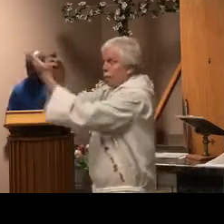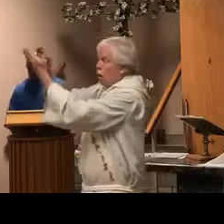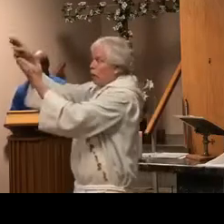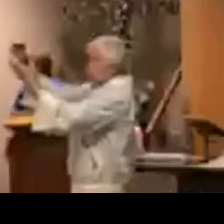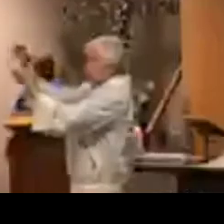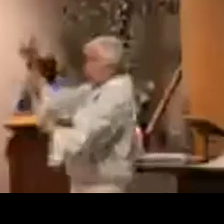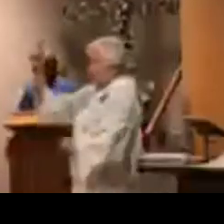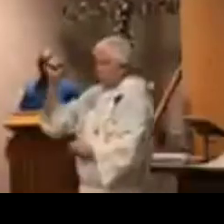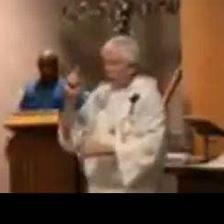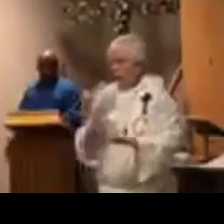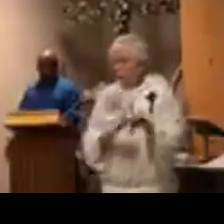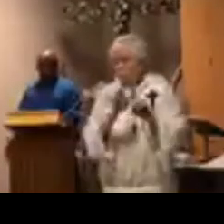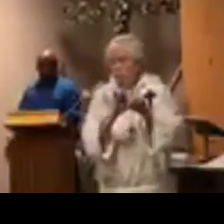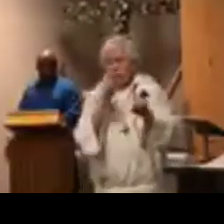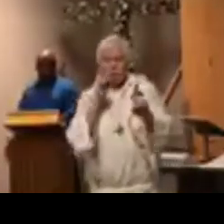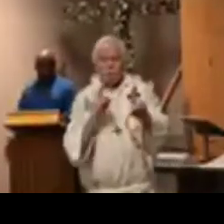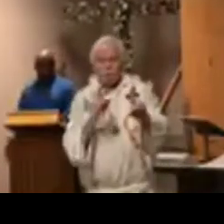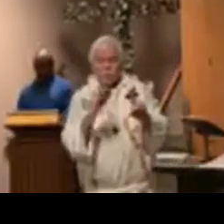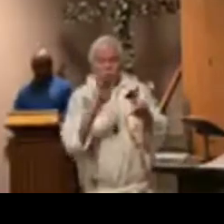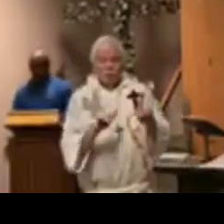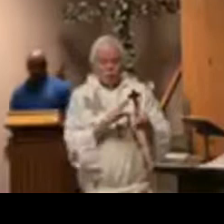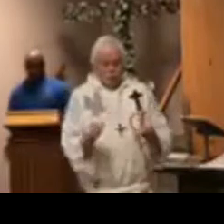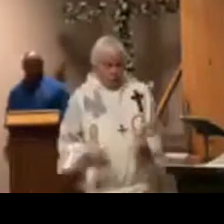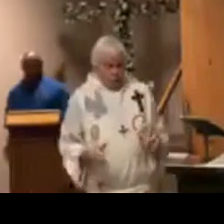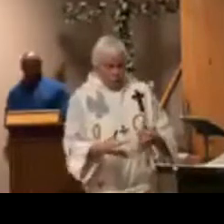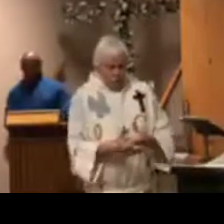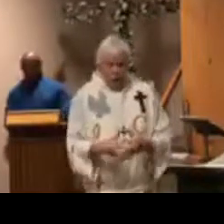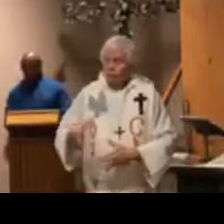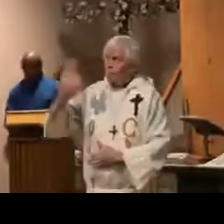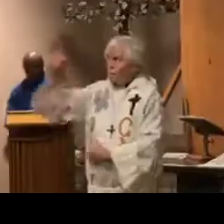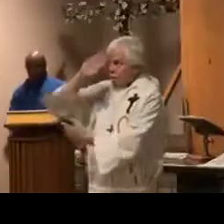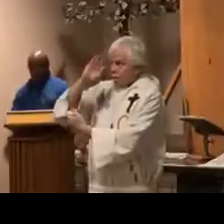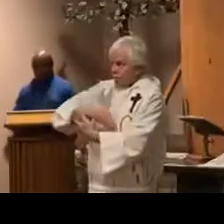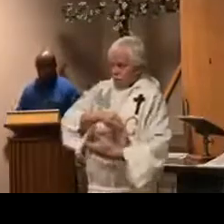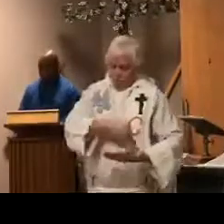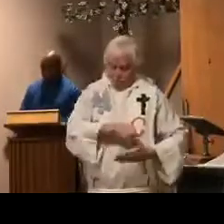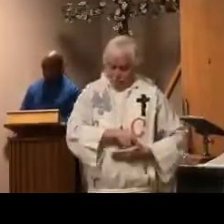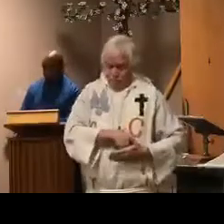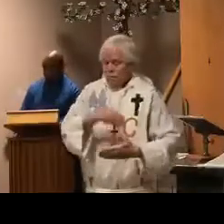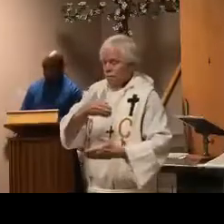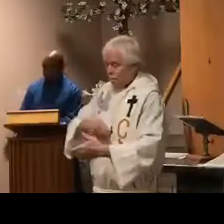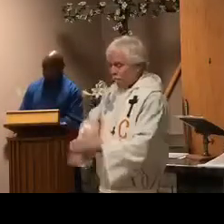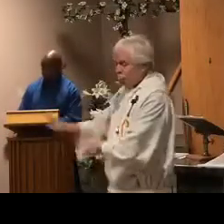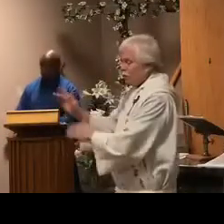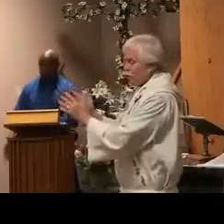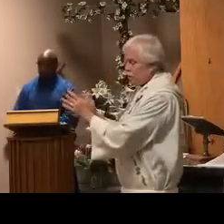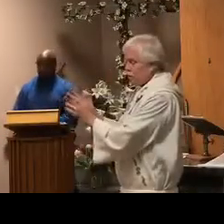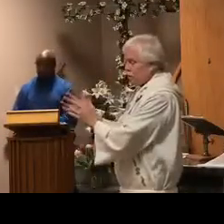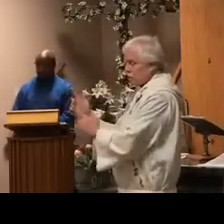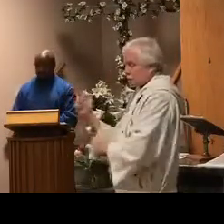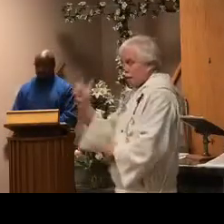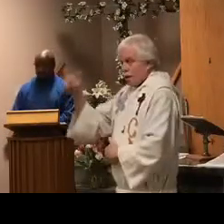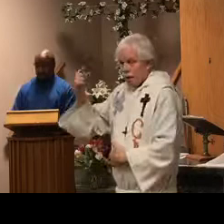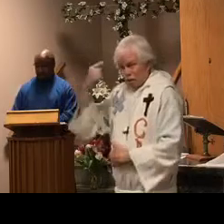When the Holy Spirit came and touched the Virgin Mary, she became pregnant with Him. She gave birth to